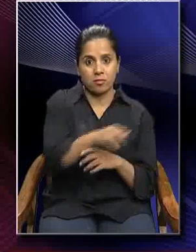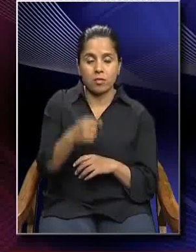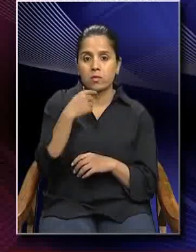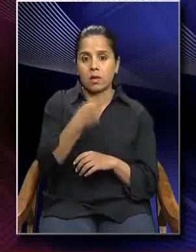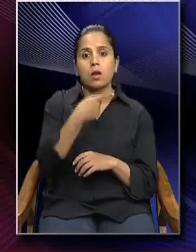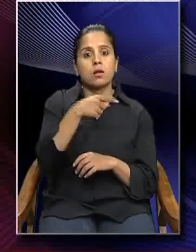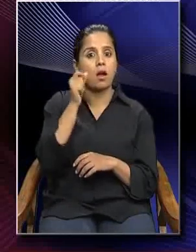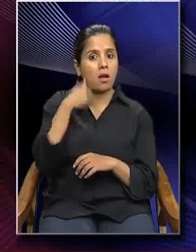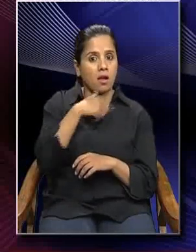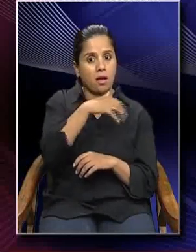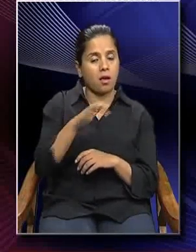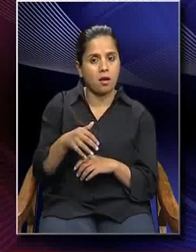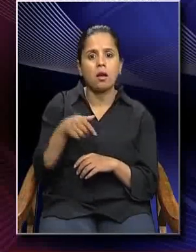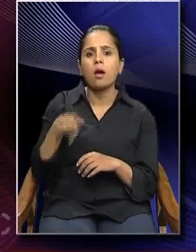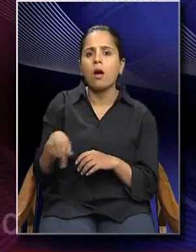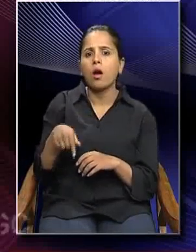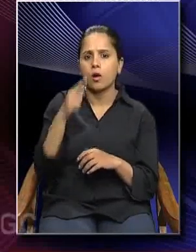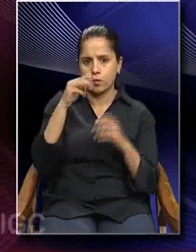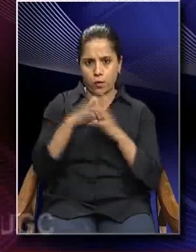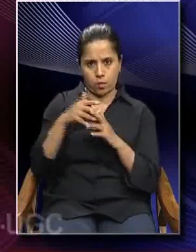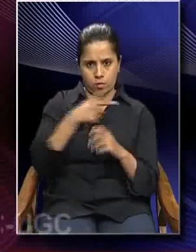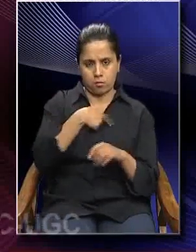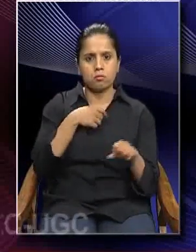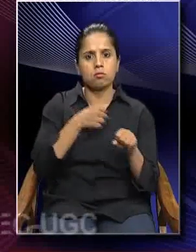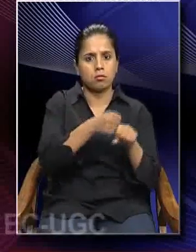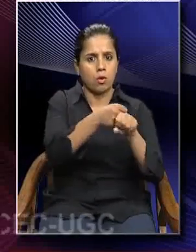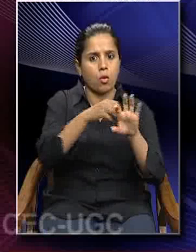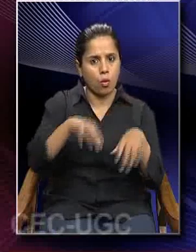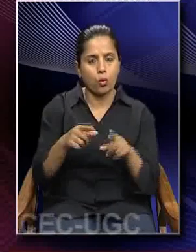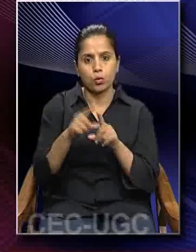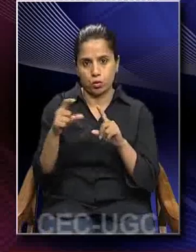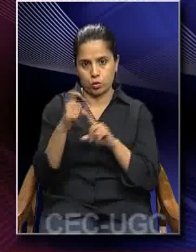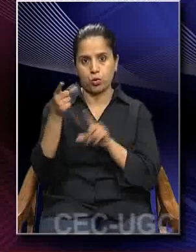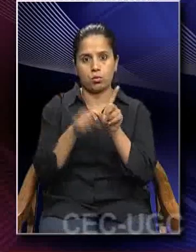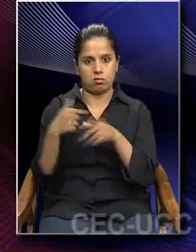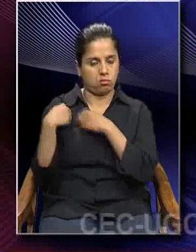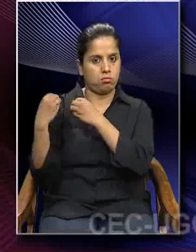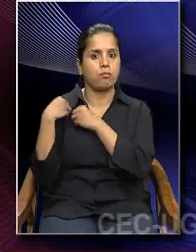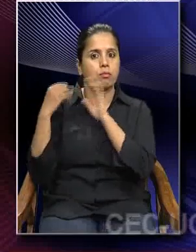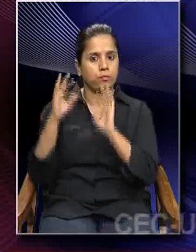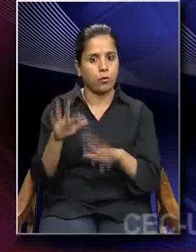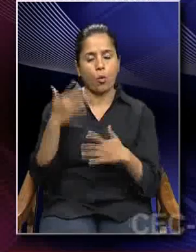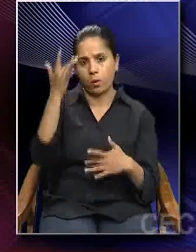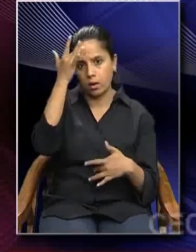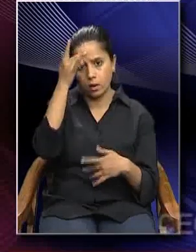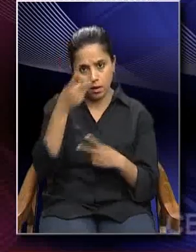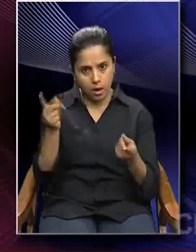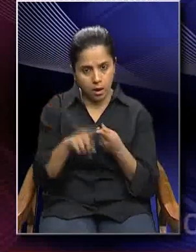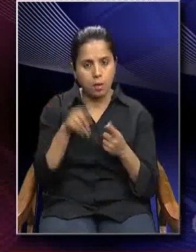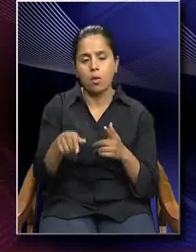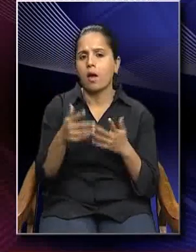by him in a famine or for the performance of a duty or during illness or